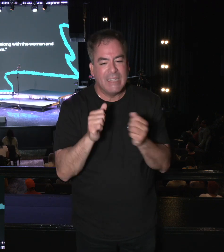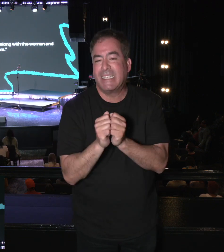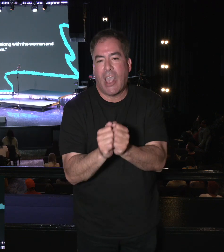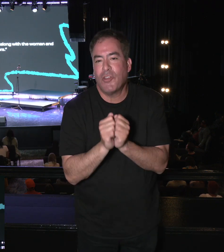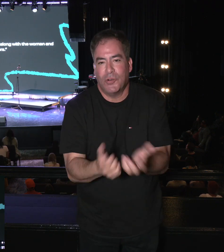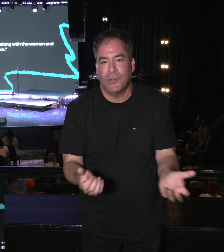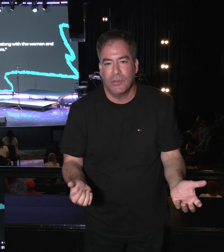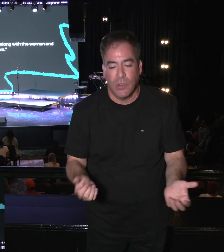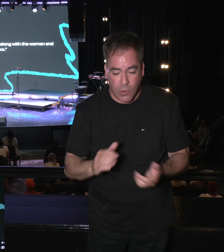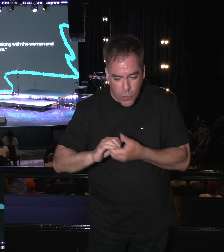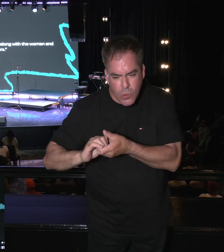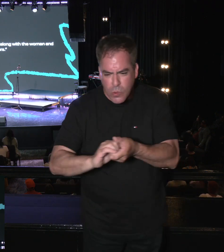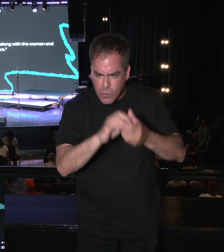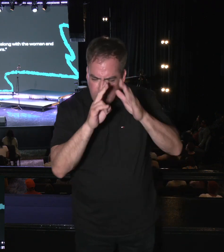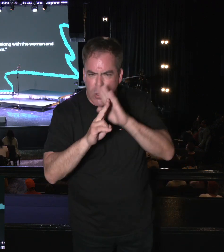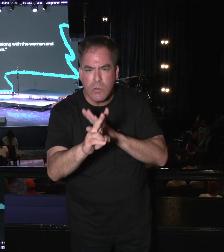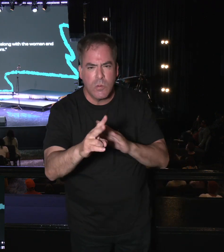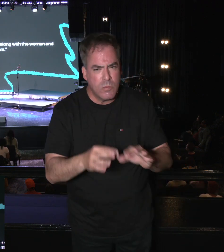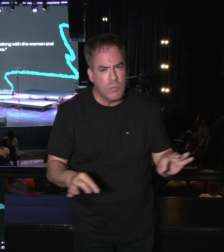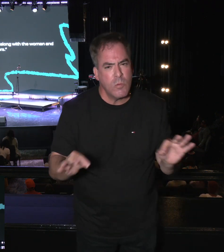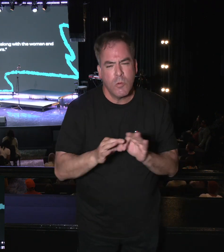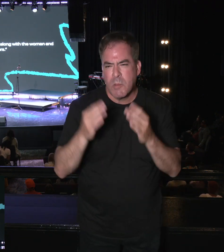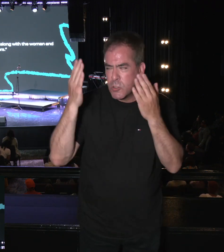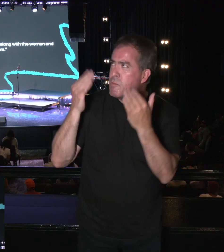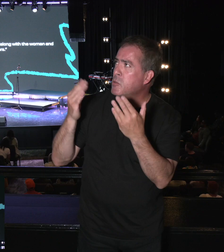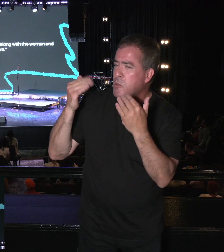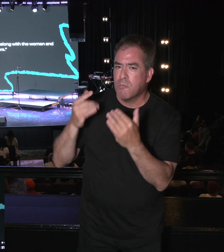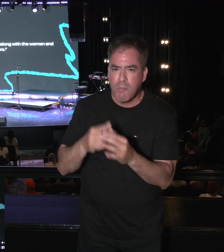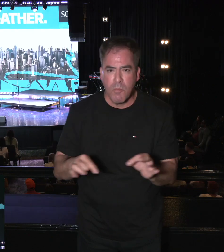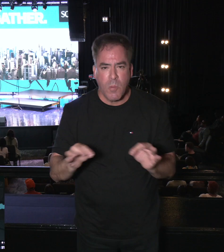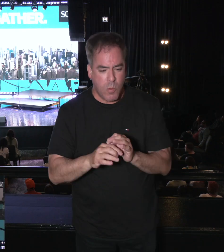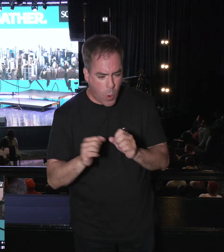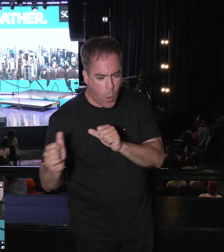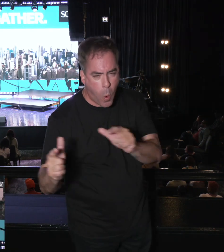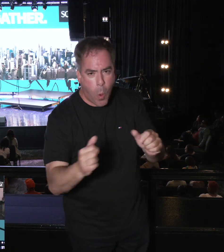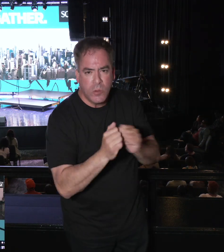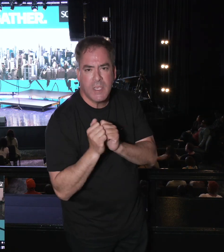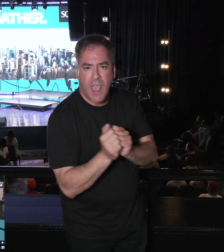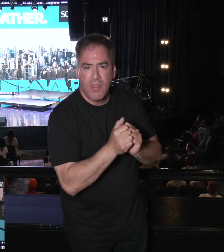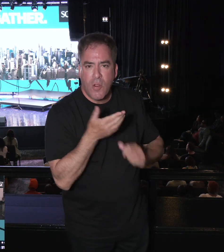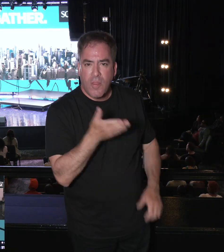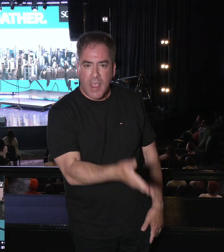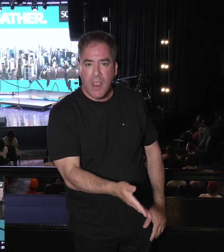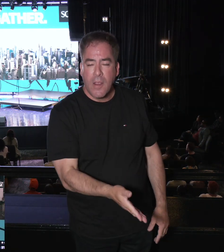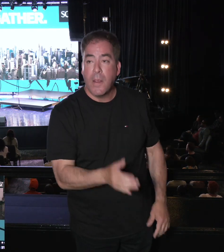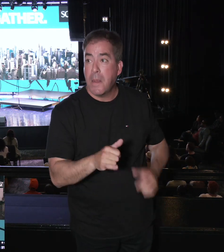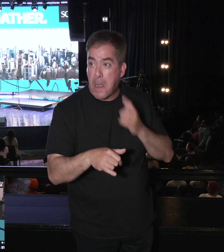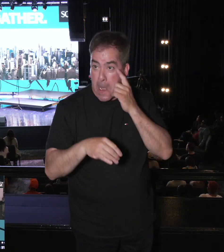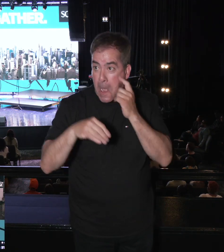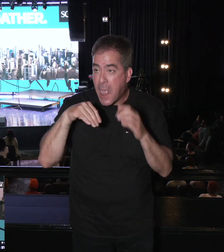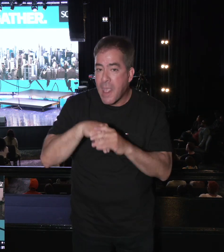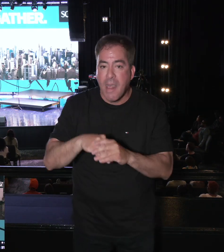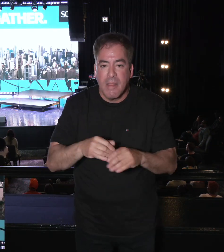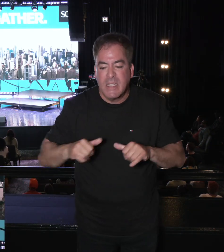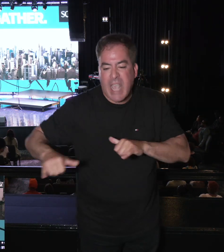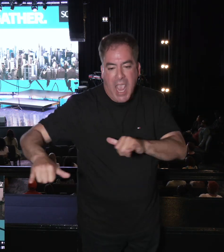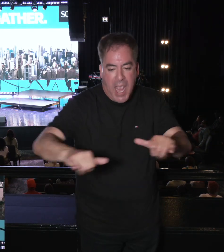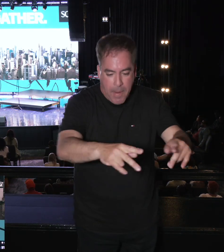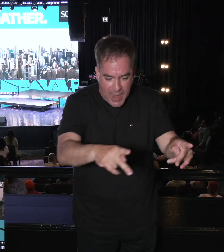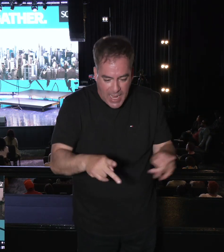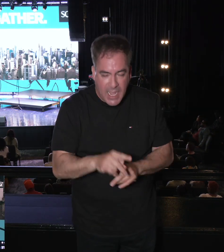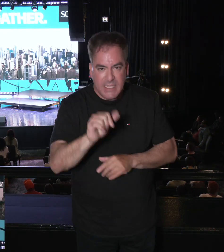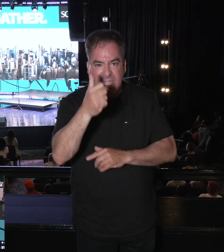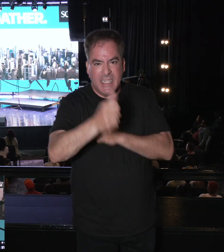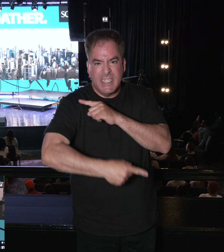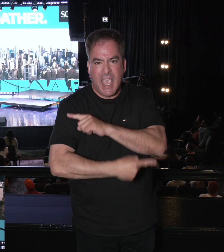Unity mattered. Vision, mission, expectancy is what mattered here. They were all together and in the same place for